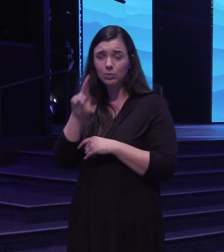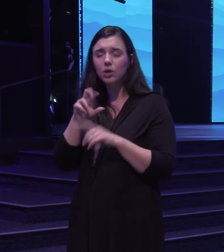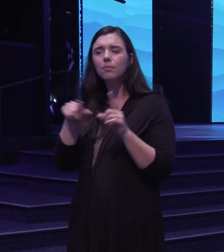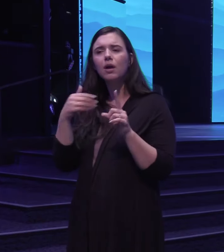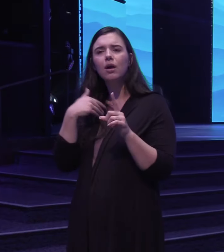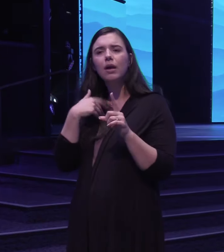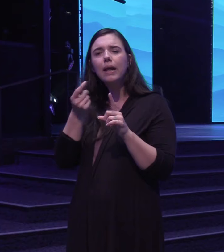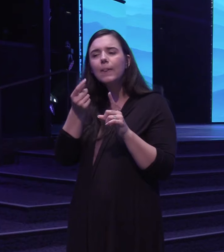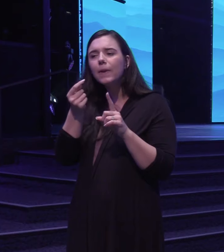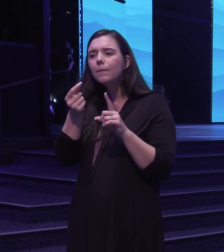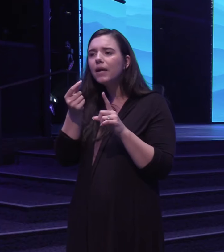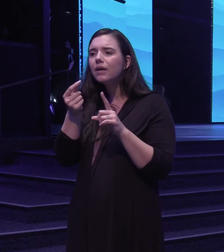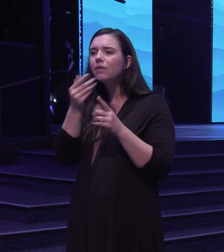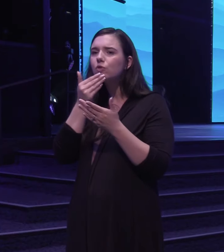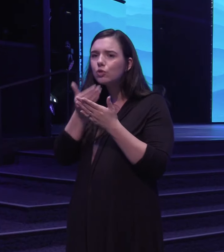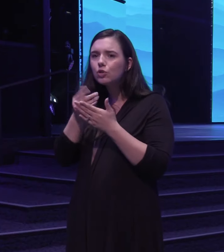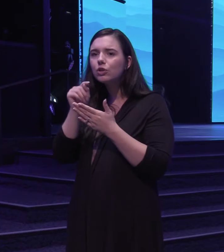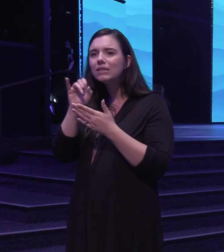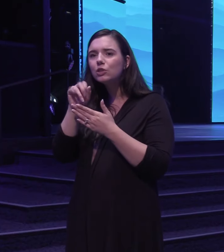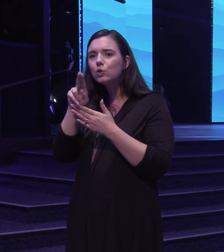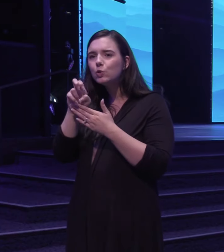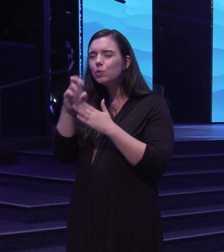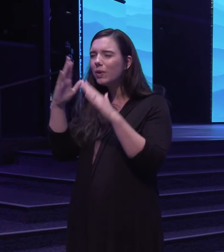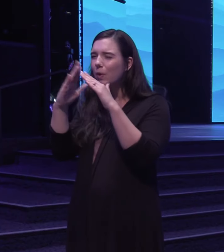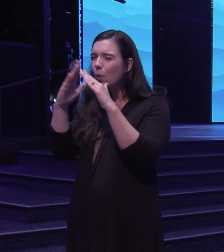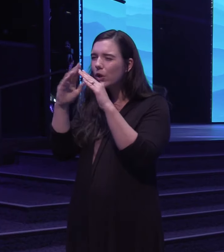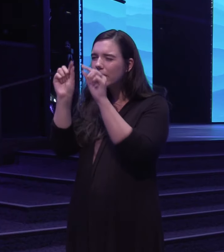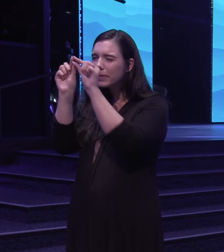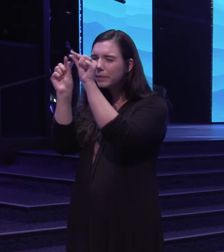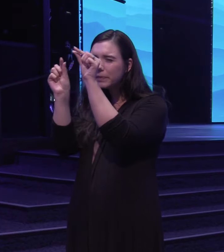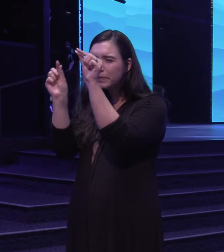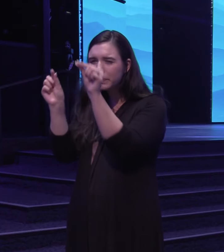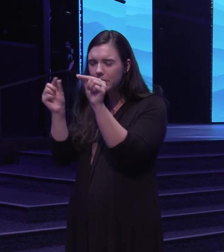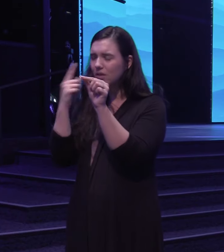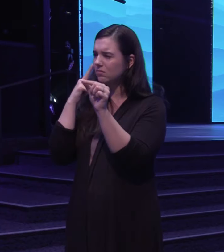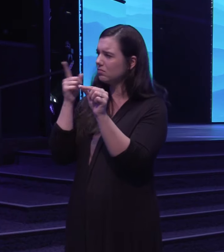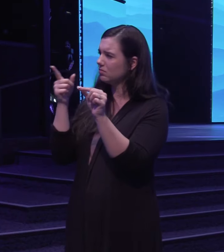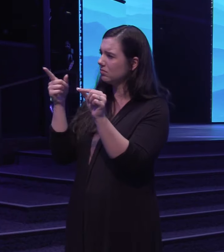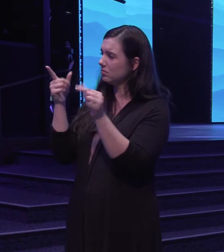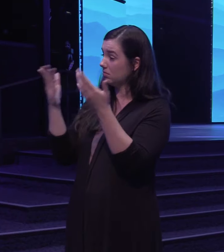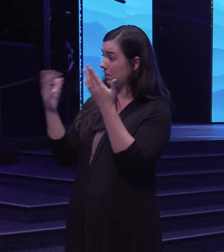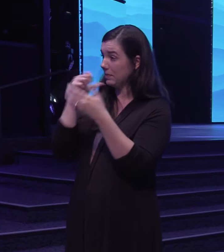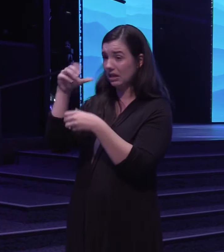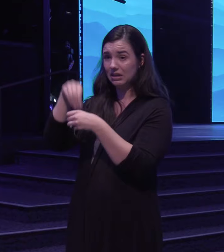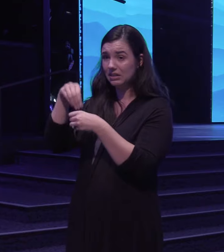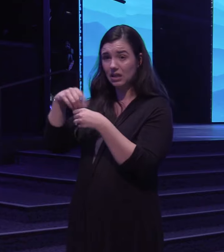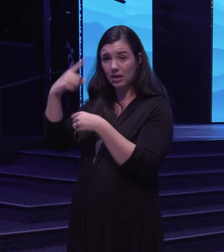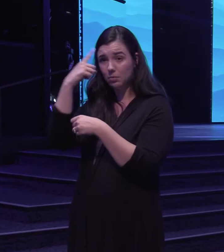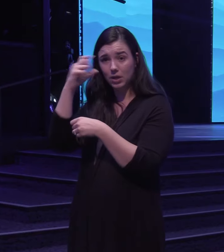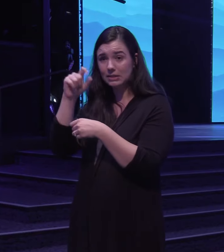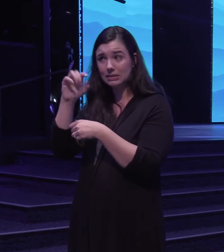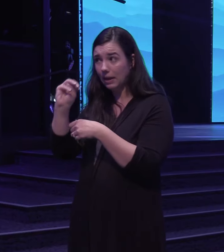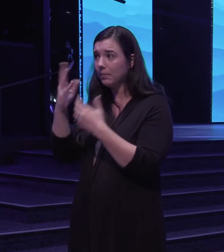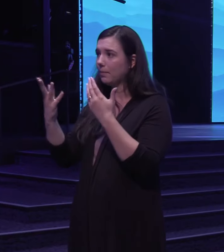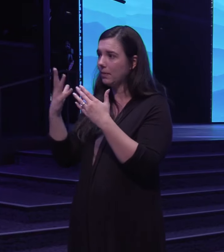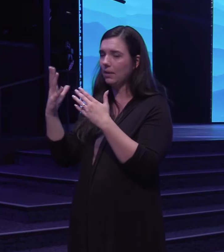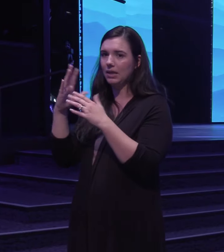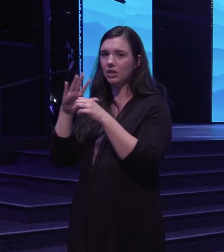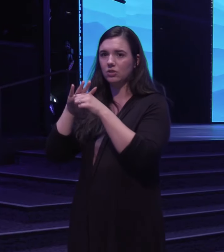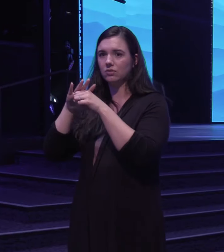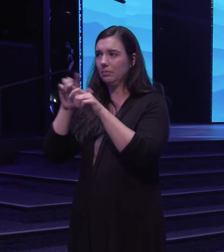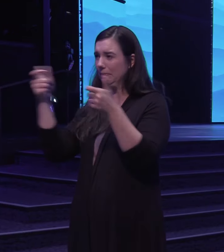was a little ribbon of tissue way up in the corner. I said, maybe this thing is not inside the brainstem. Maybe it's